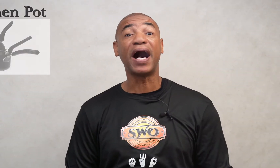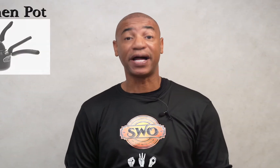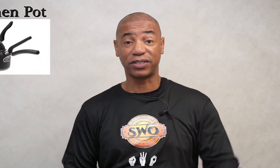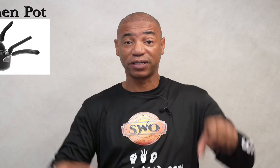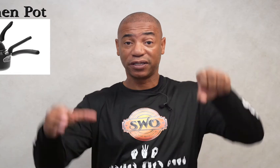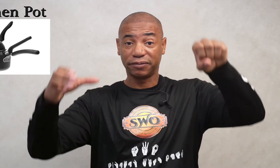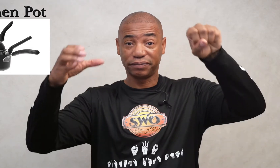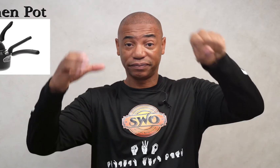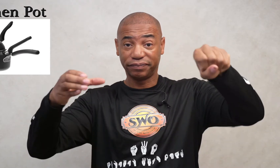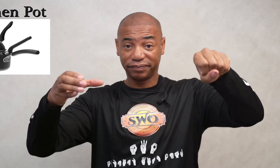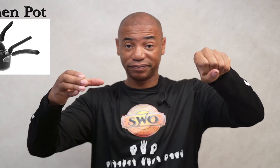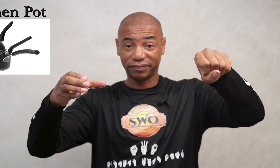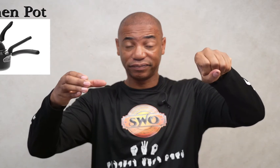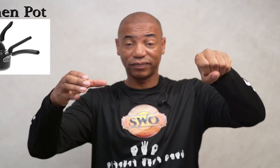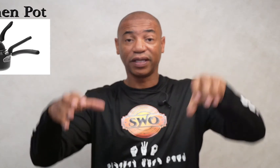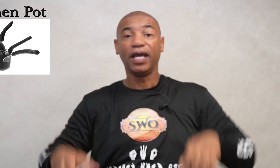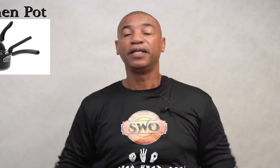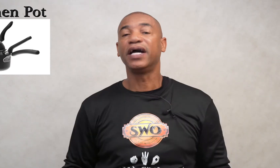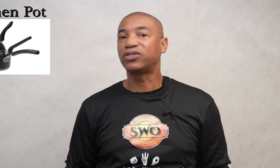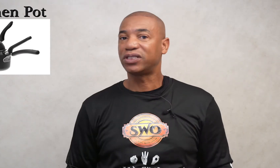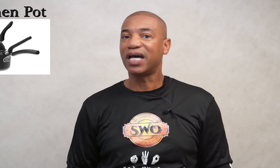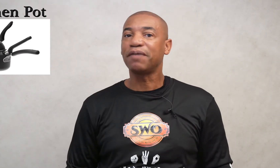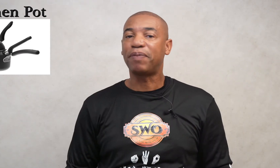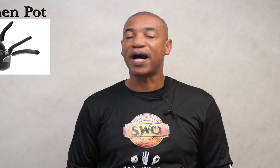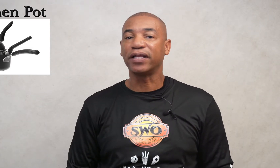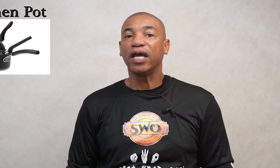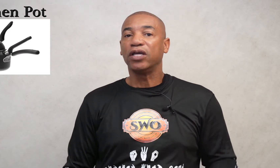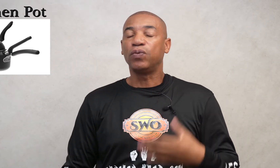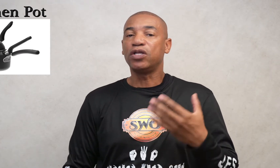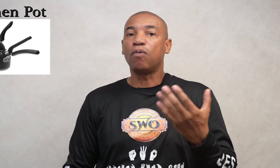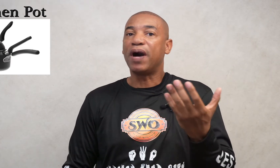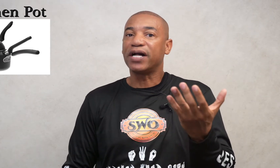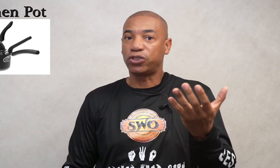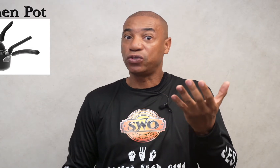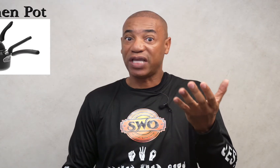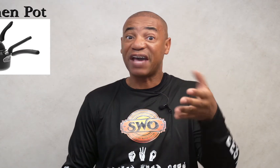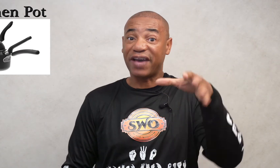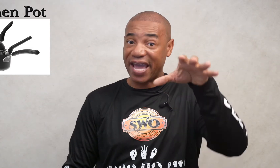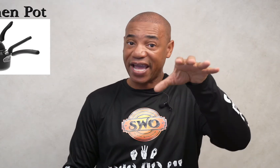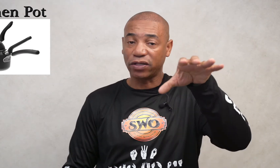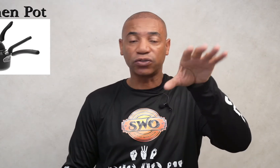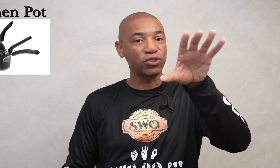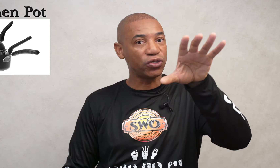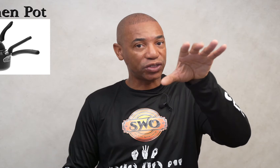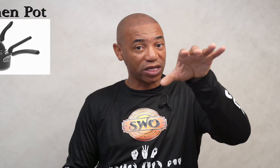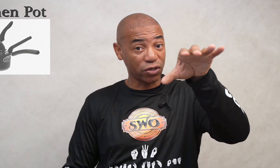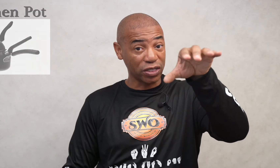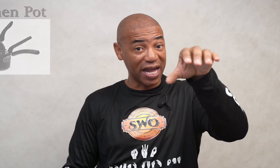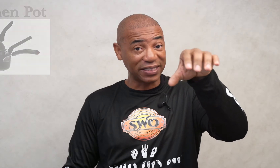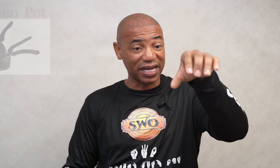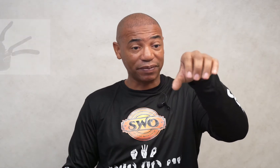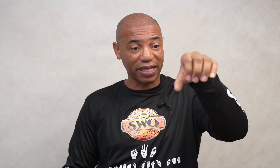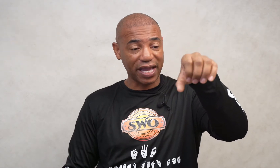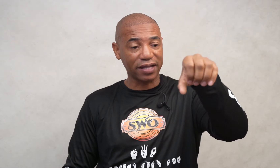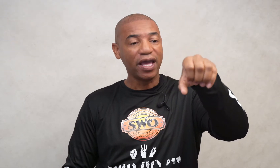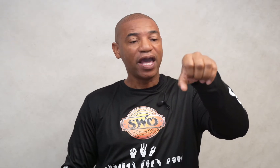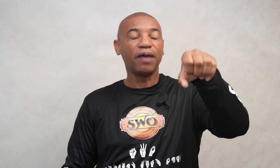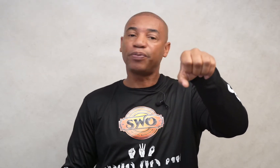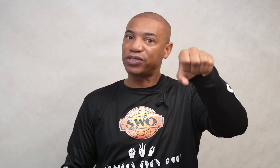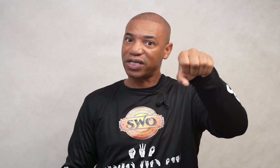pot. Now to sign pot, we know pots usually have a handle, so you'll take your non-dominant hand and pretend as